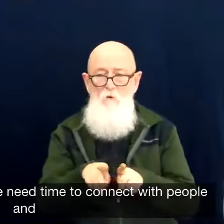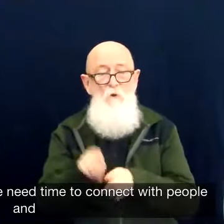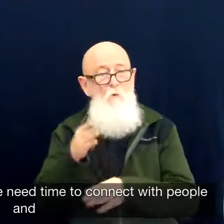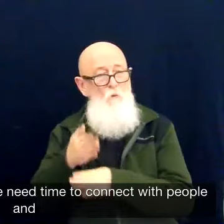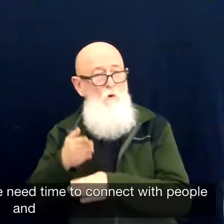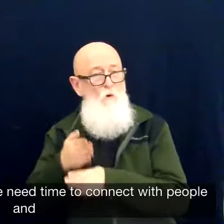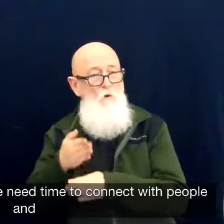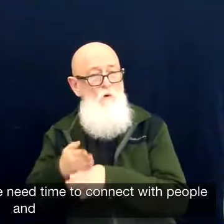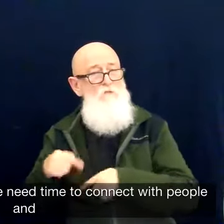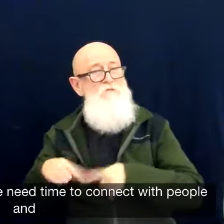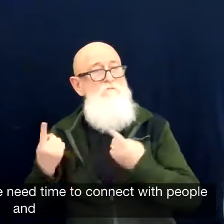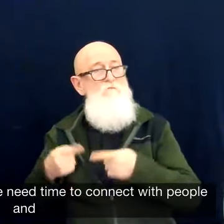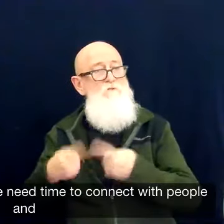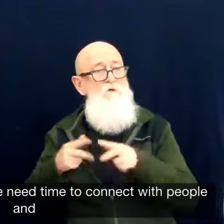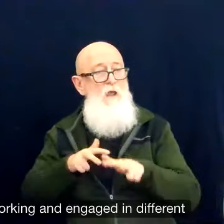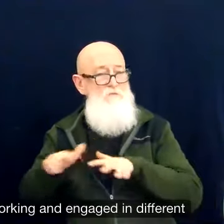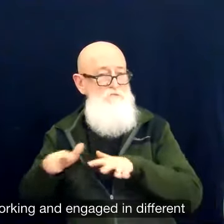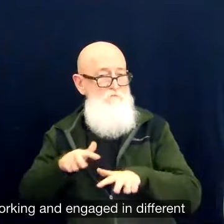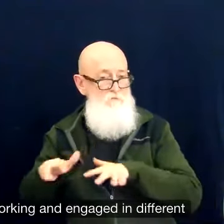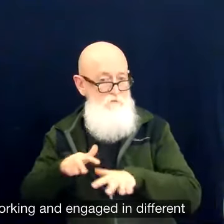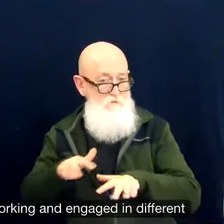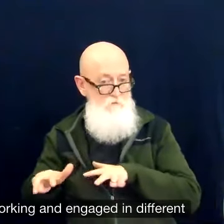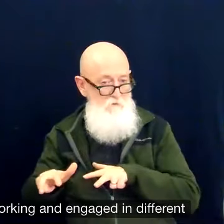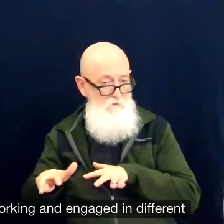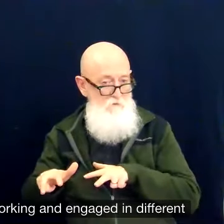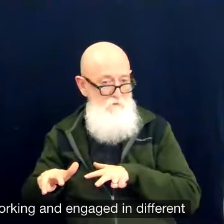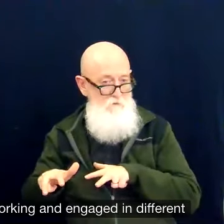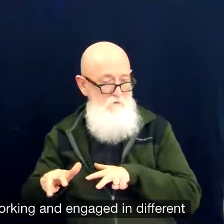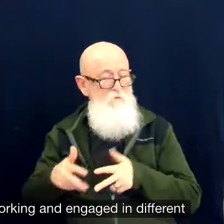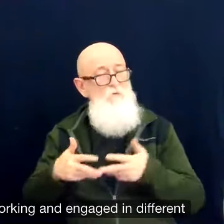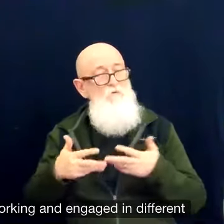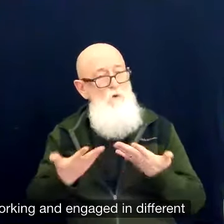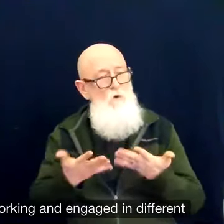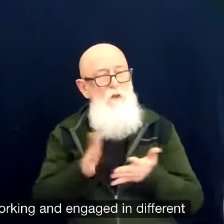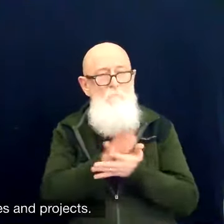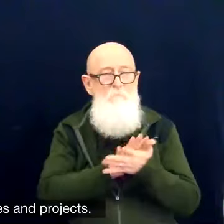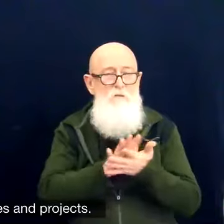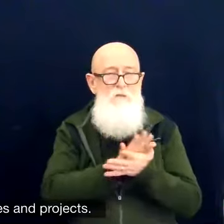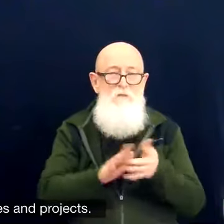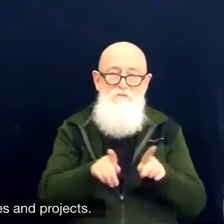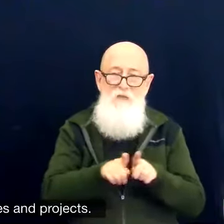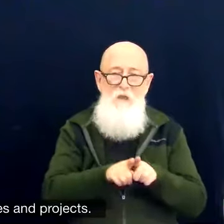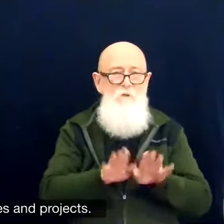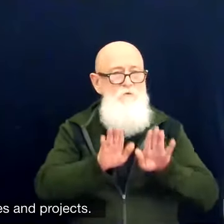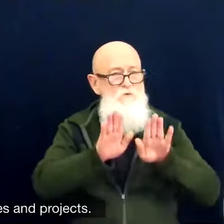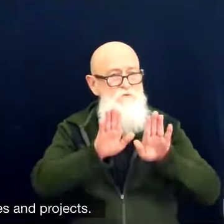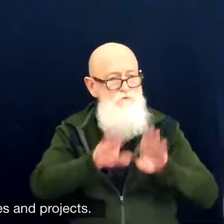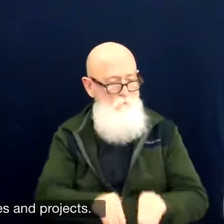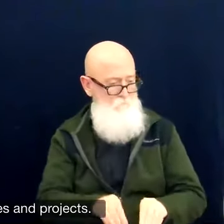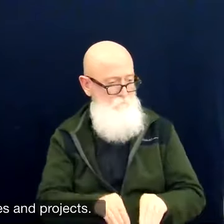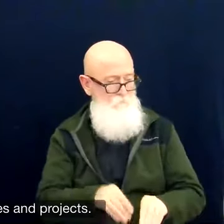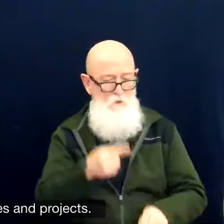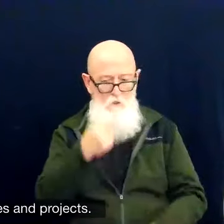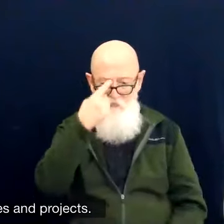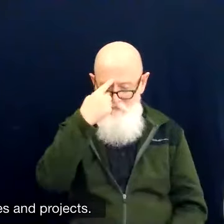in different activities and projects. So it's about stopping to think about what areas